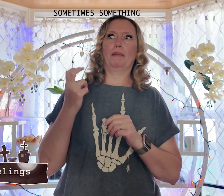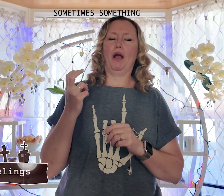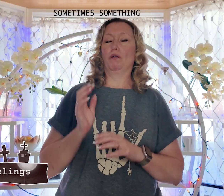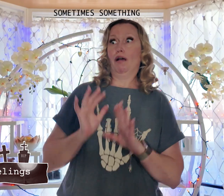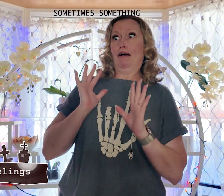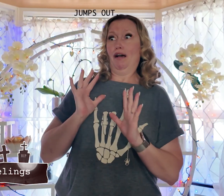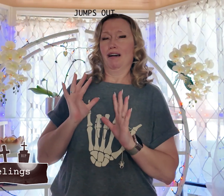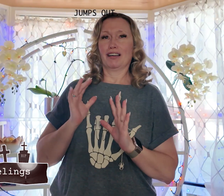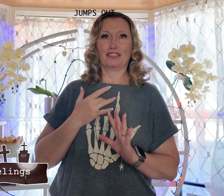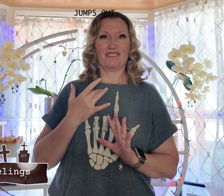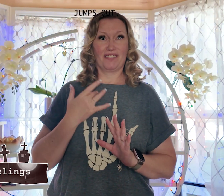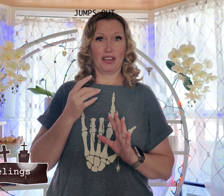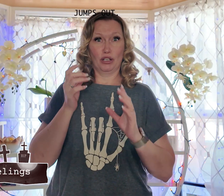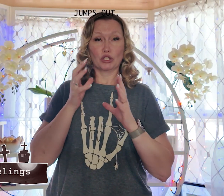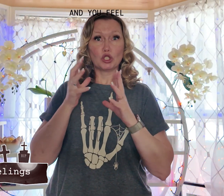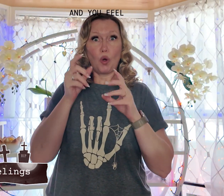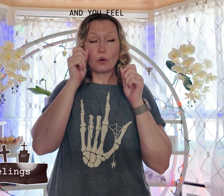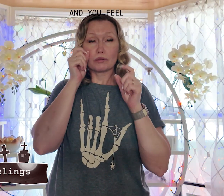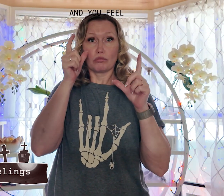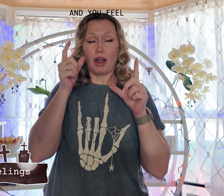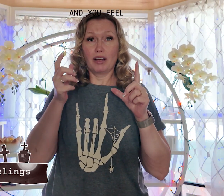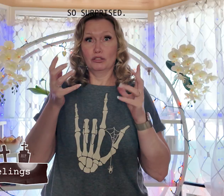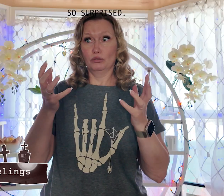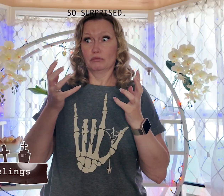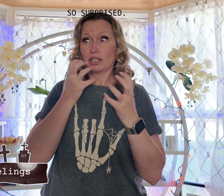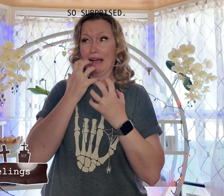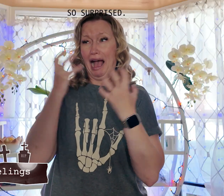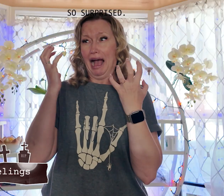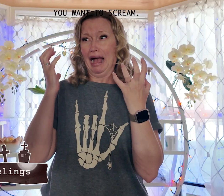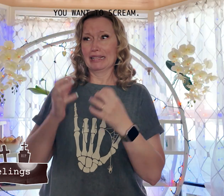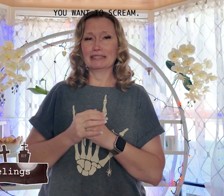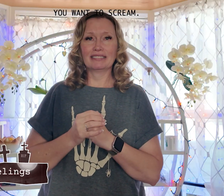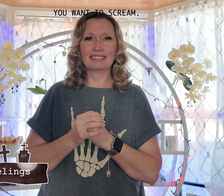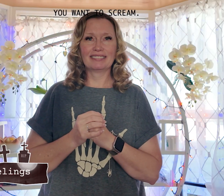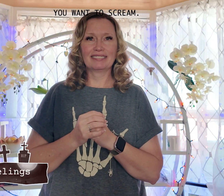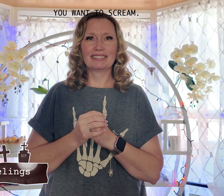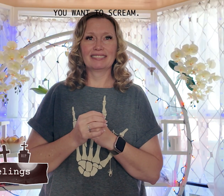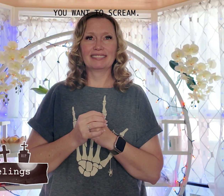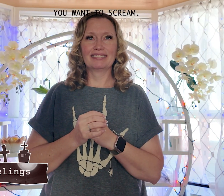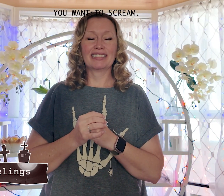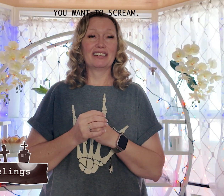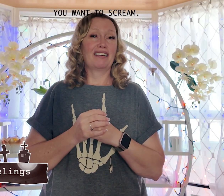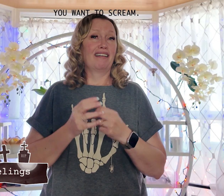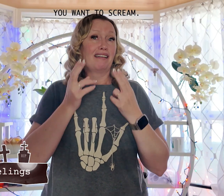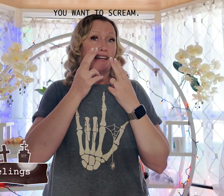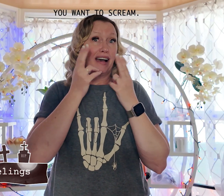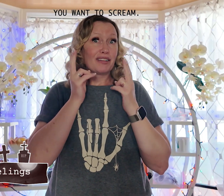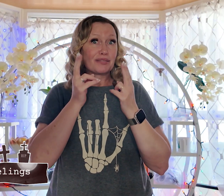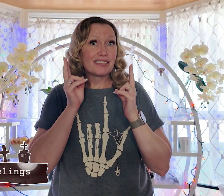Sometimes something jumps out and you feel so surprised you want to scream.